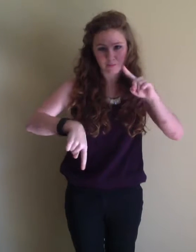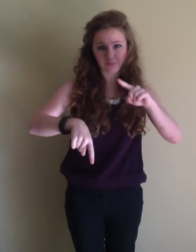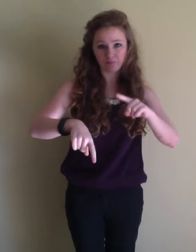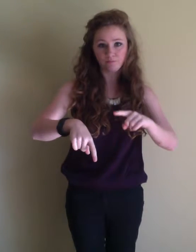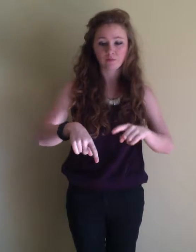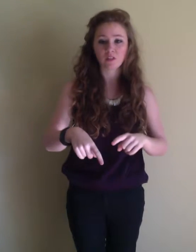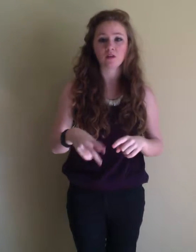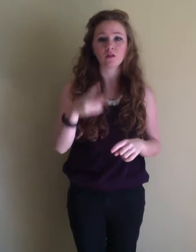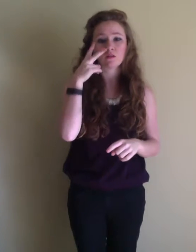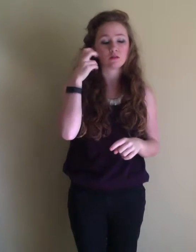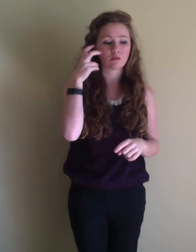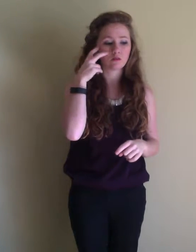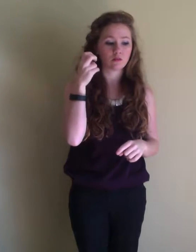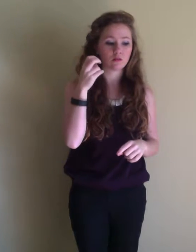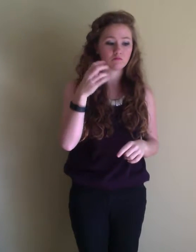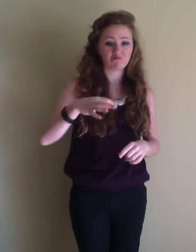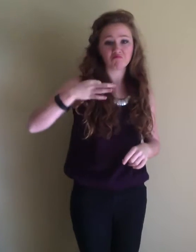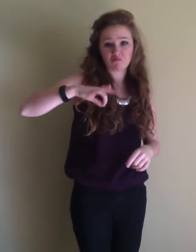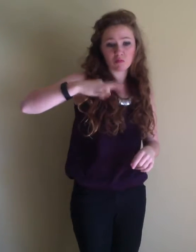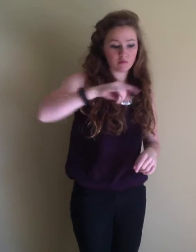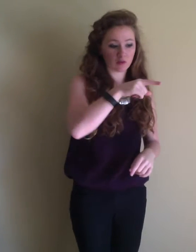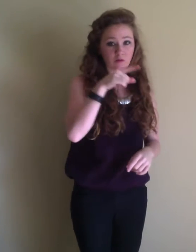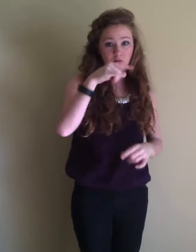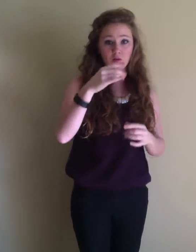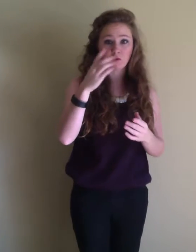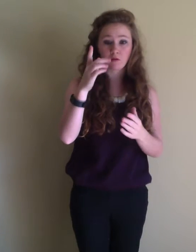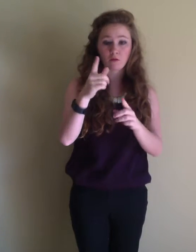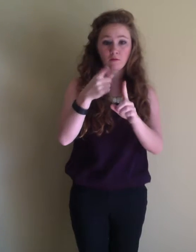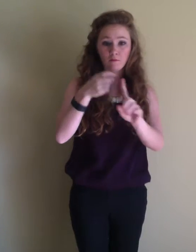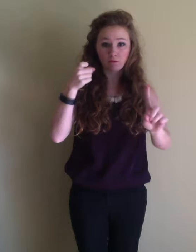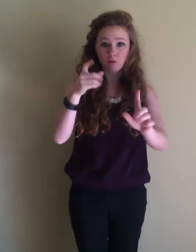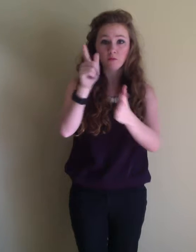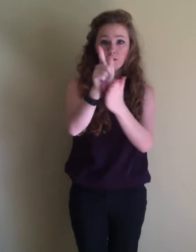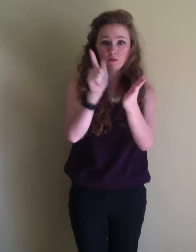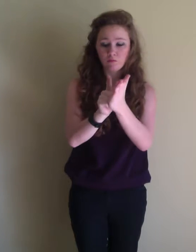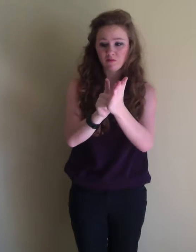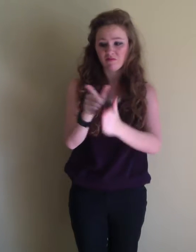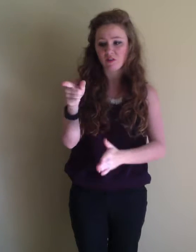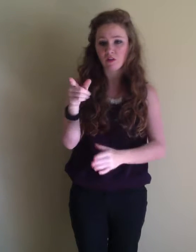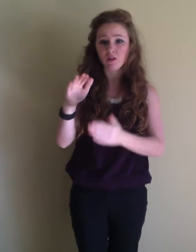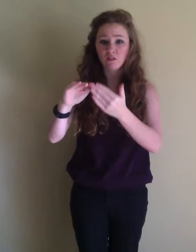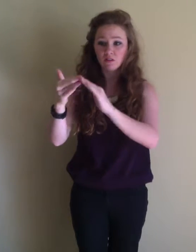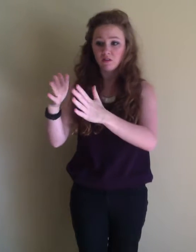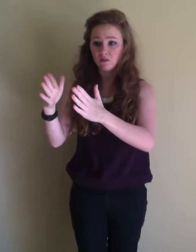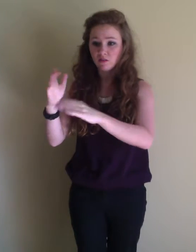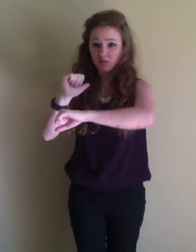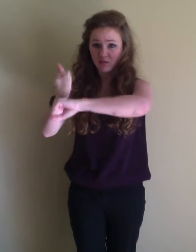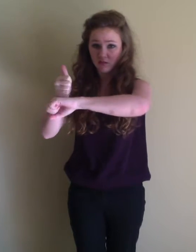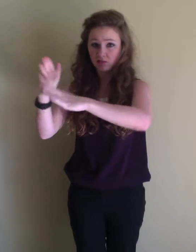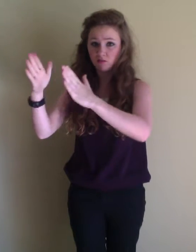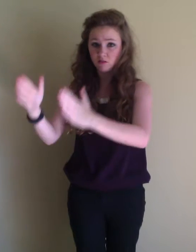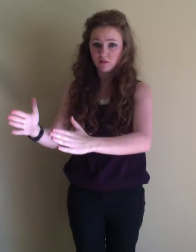The colonists did not like it, and for the most part, they just ignored it. They're like, you can't make me. And this upset the British government. This was kind of like,